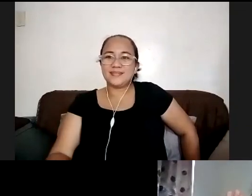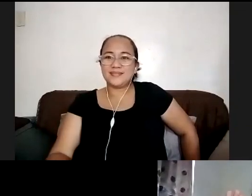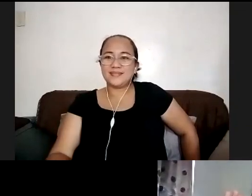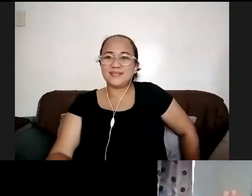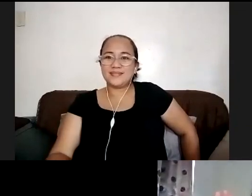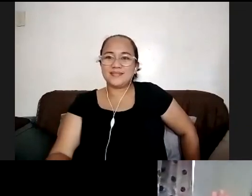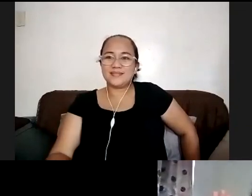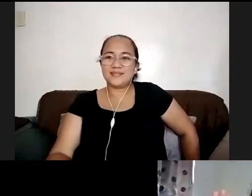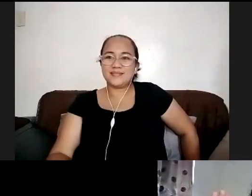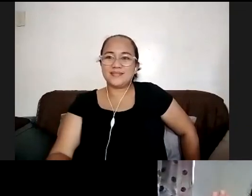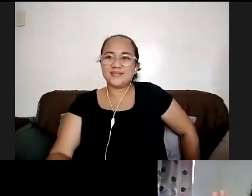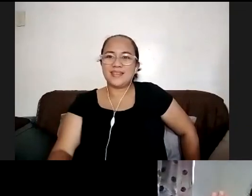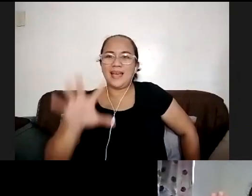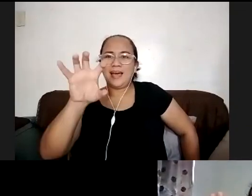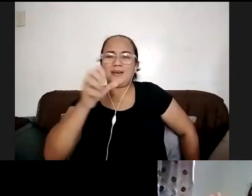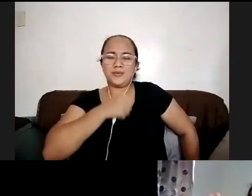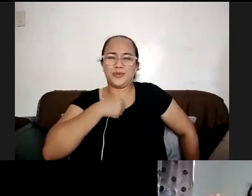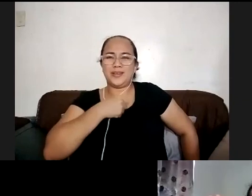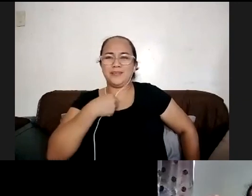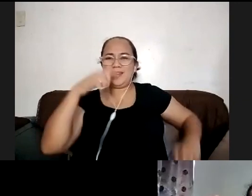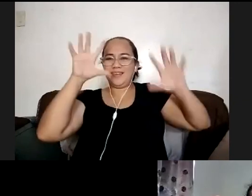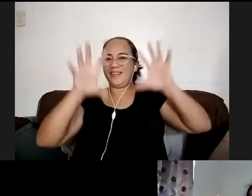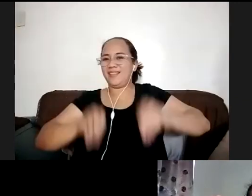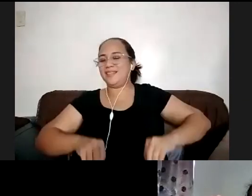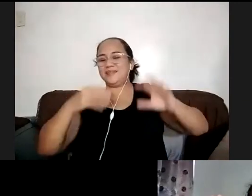I got cut off for some reason. Okay.